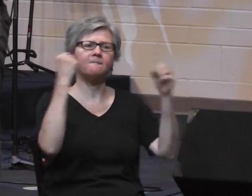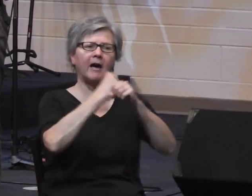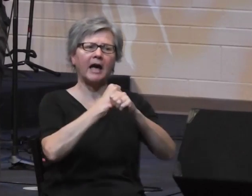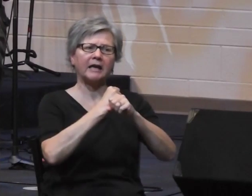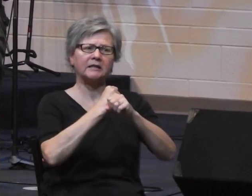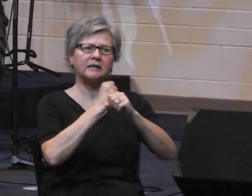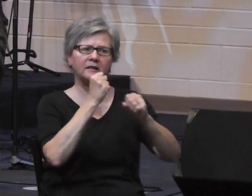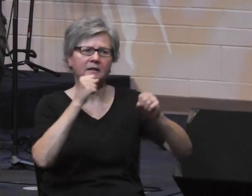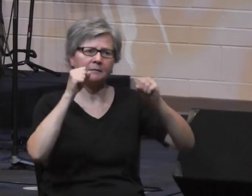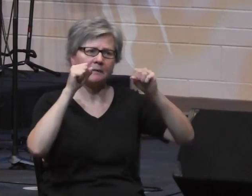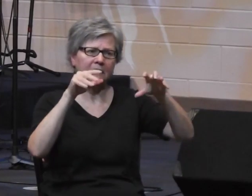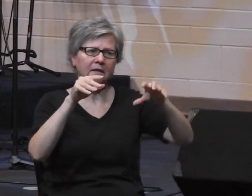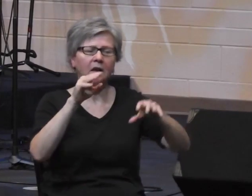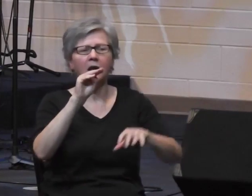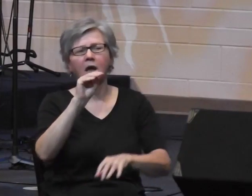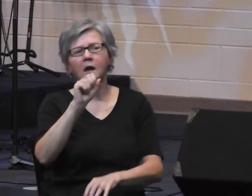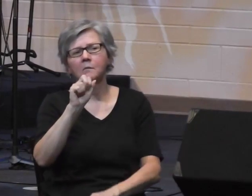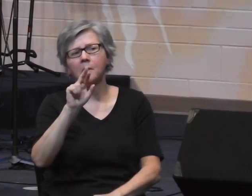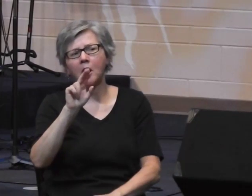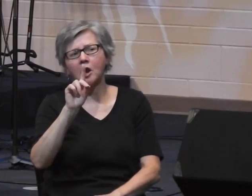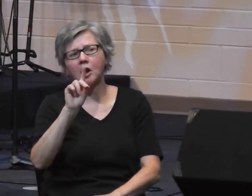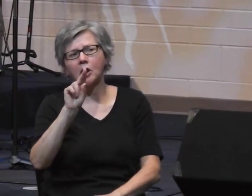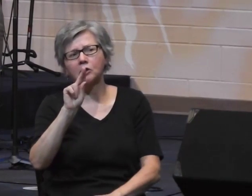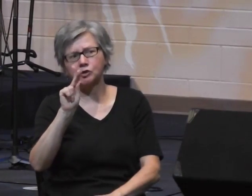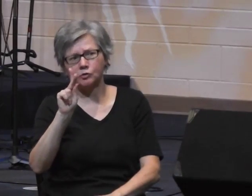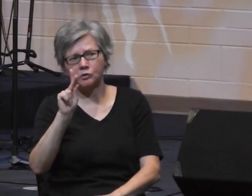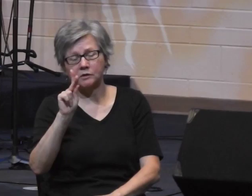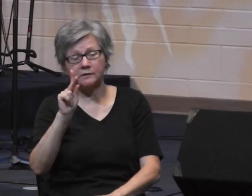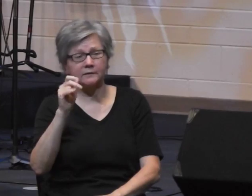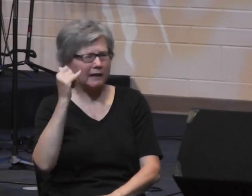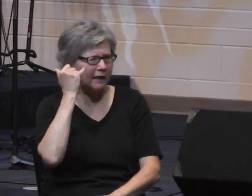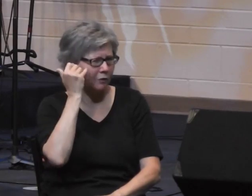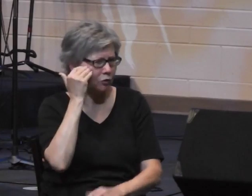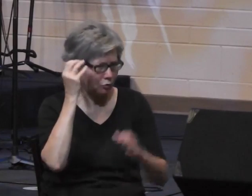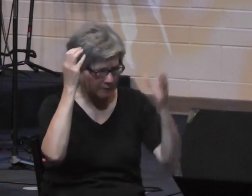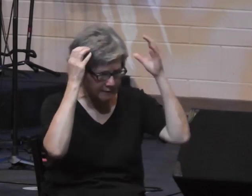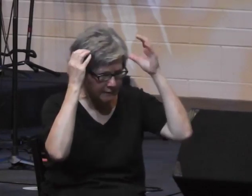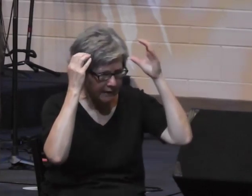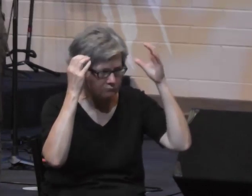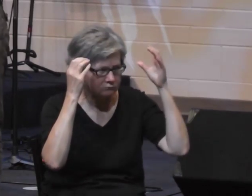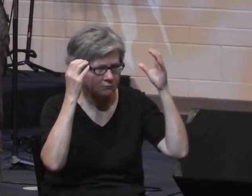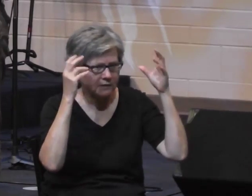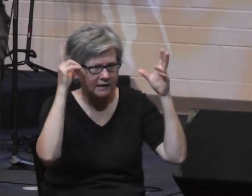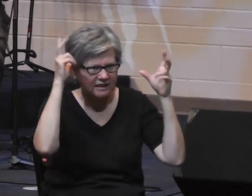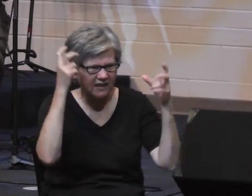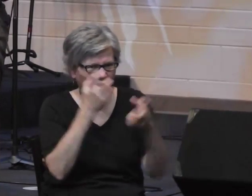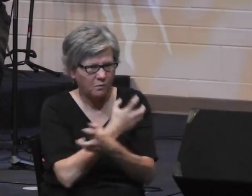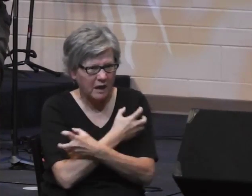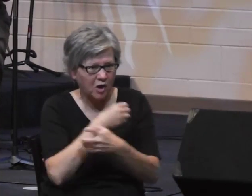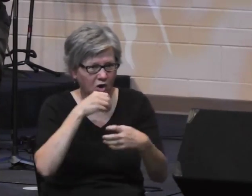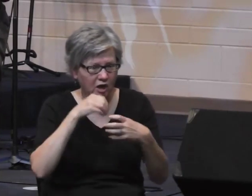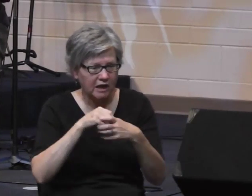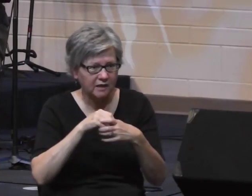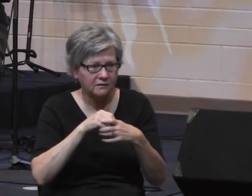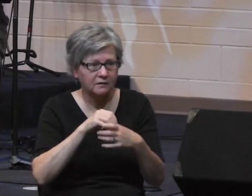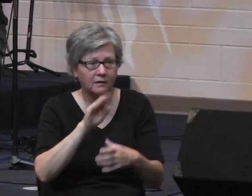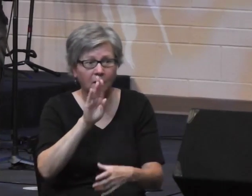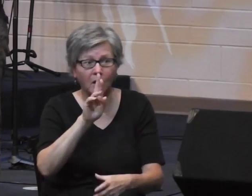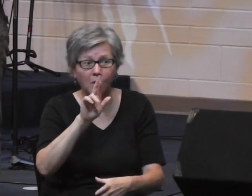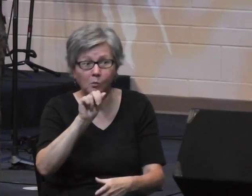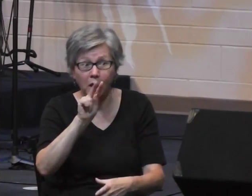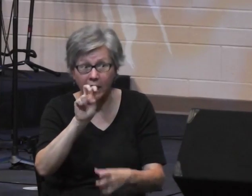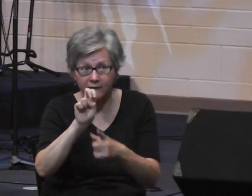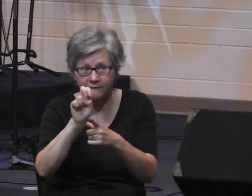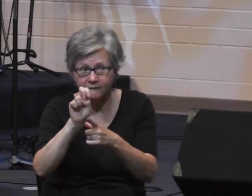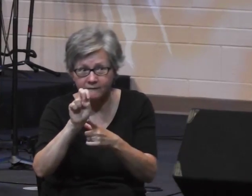Marduk, which for all of you Disney fans out there, the movie Brave, right? The devil bear in Brave is named Marduk. Yeah,